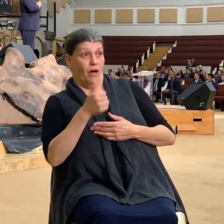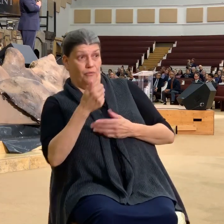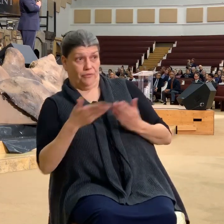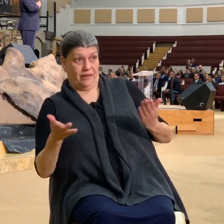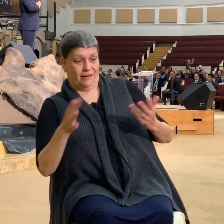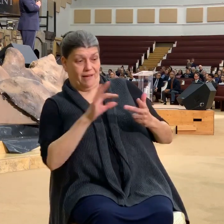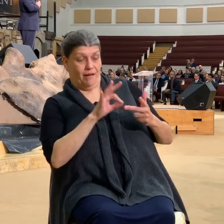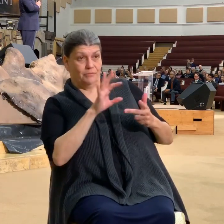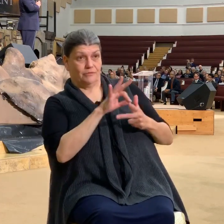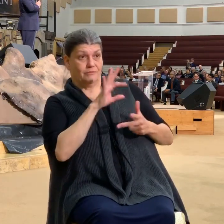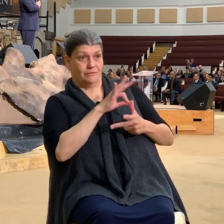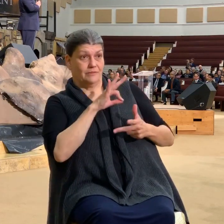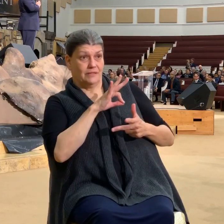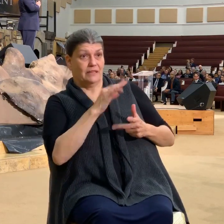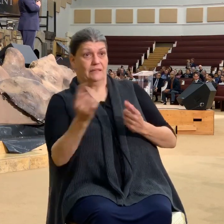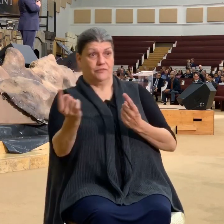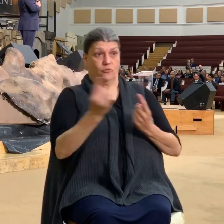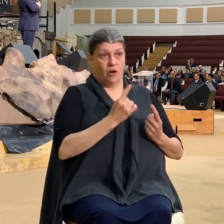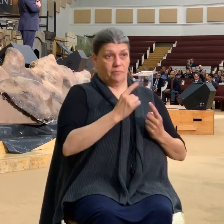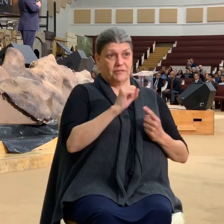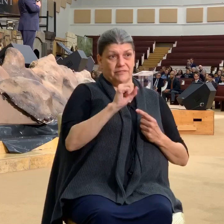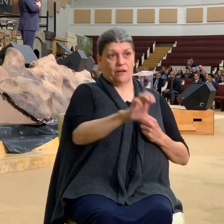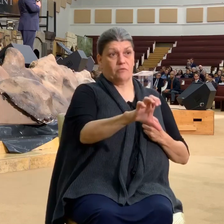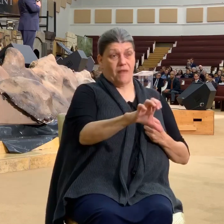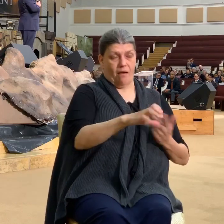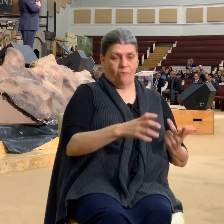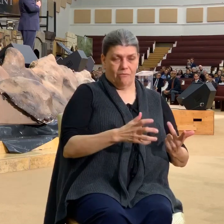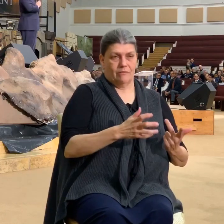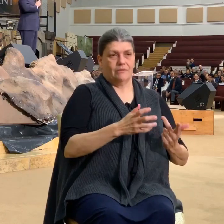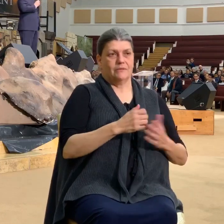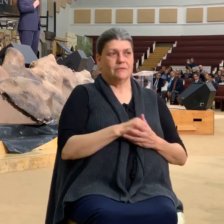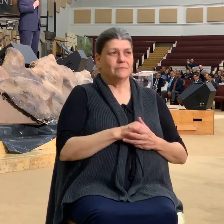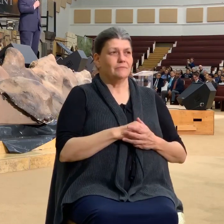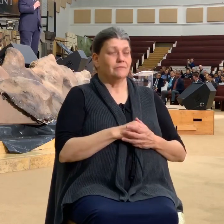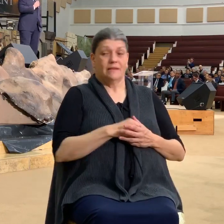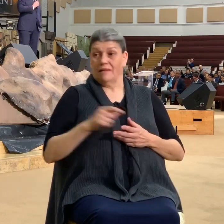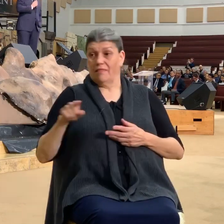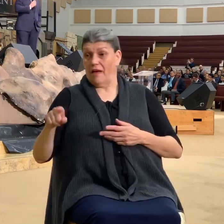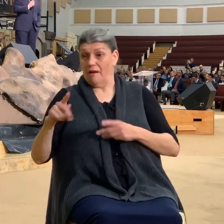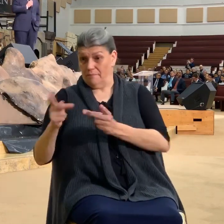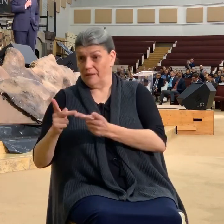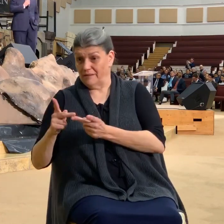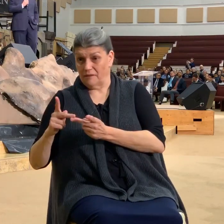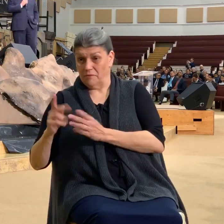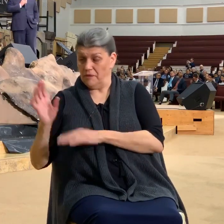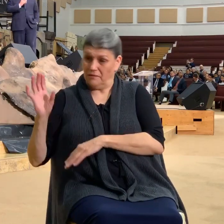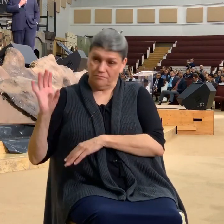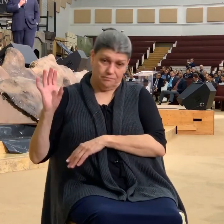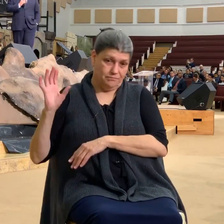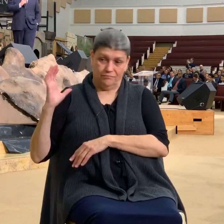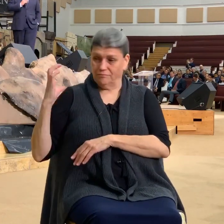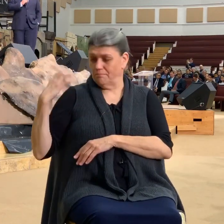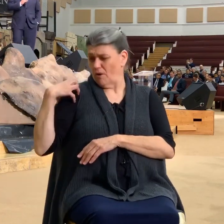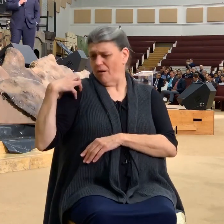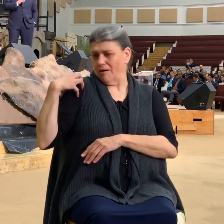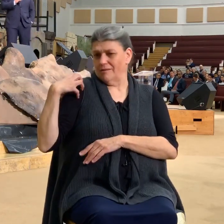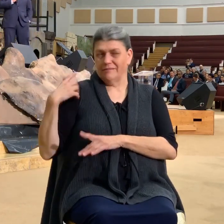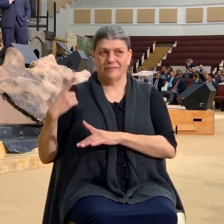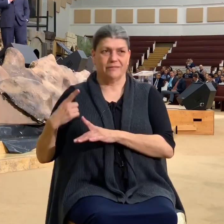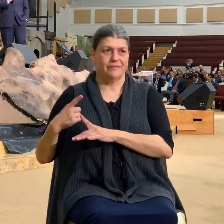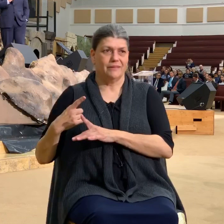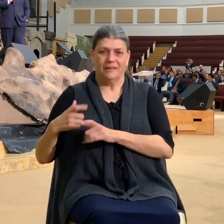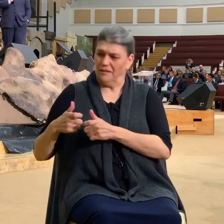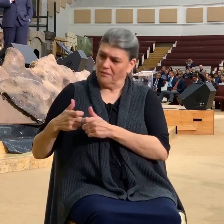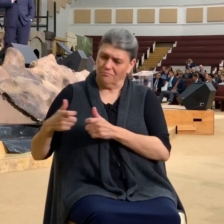And the other place, I would have been the big kahuna. I'd have been the pastor at 30 with a pretty